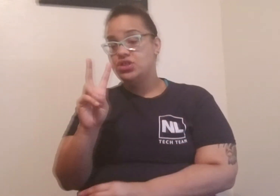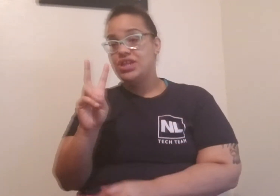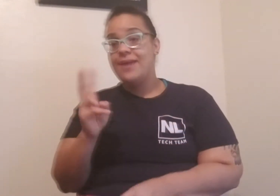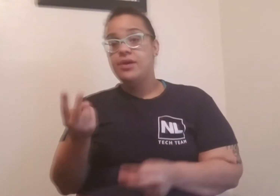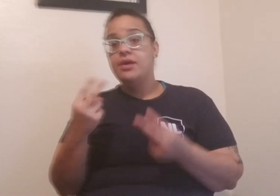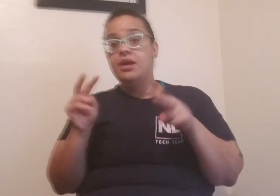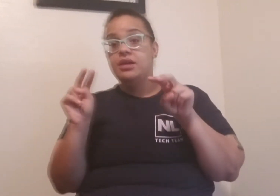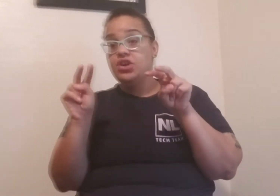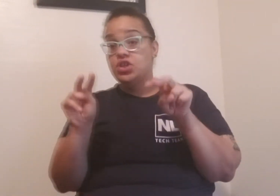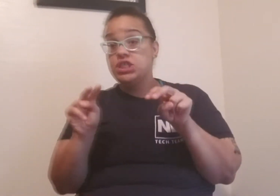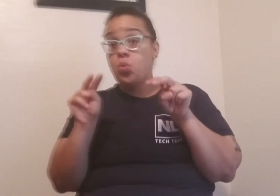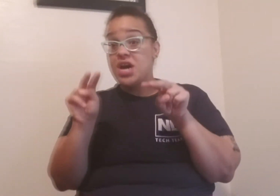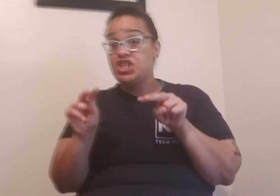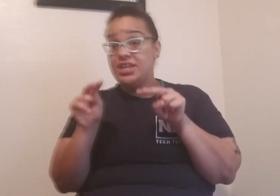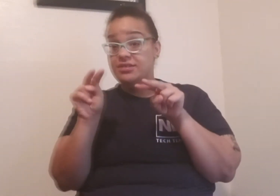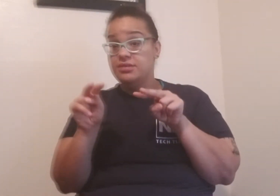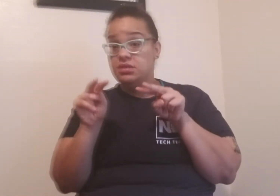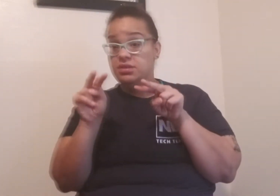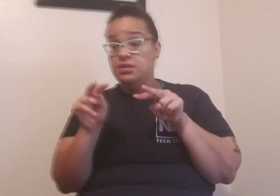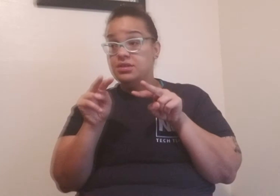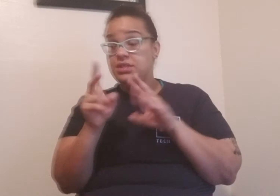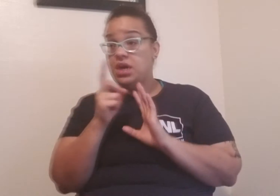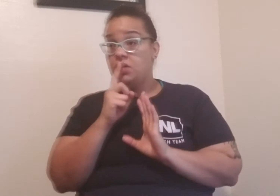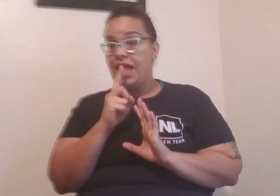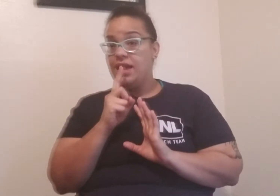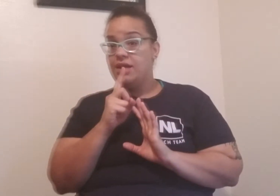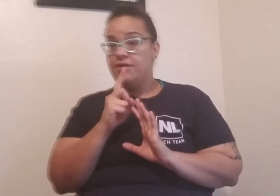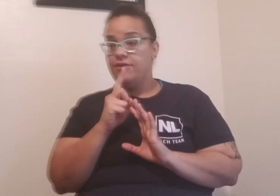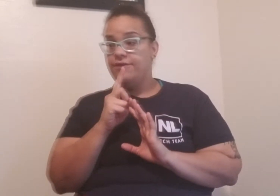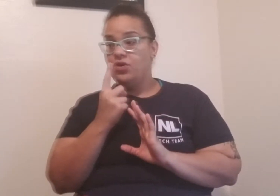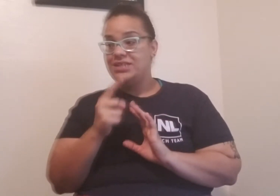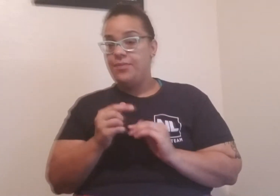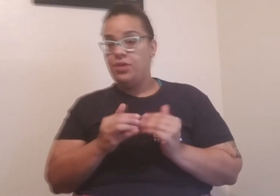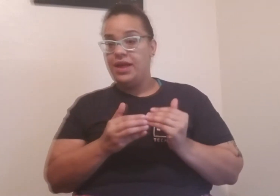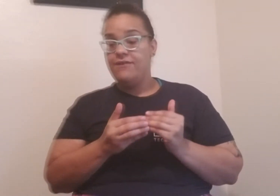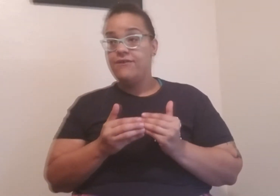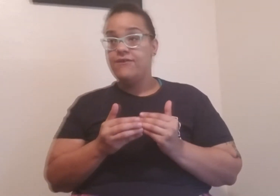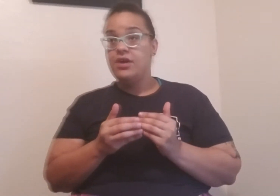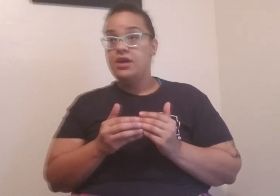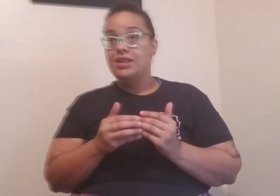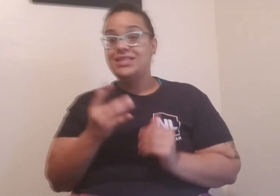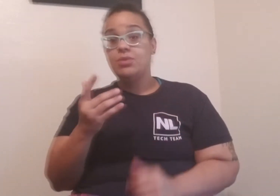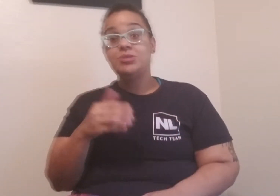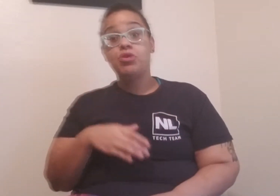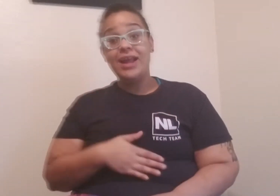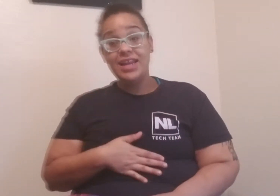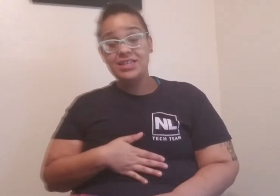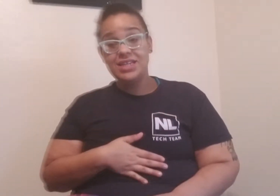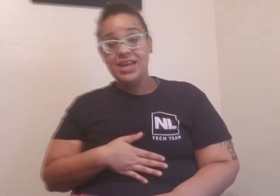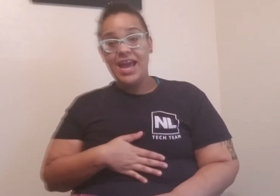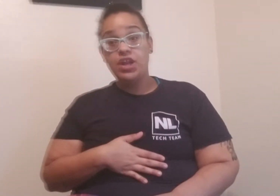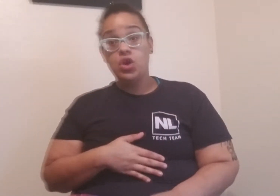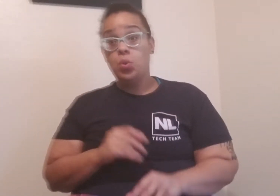shape? You're just watching. So like, for example, if like someone's pregnant and you're